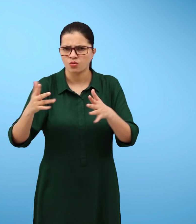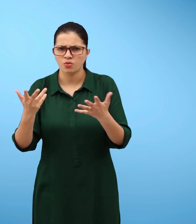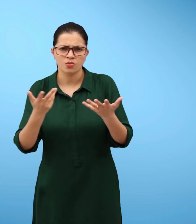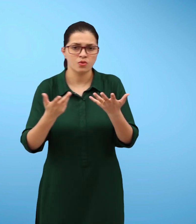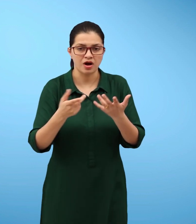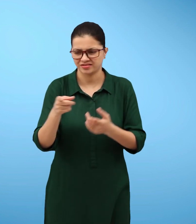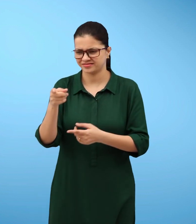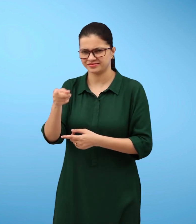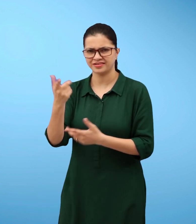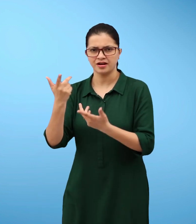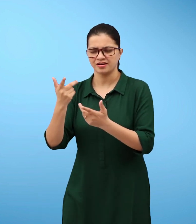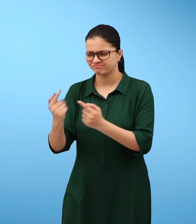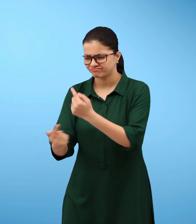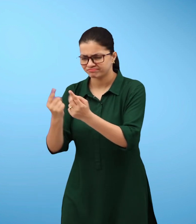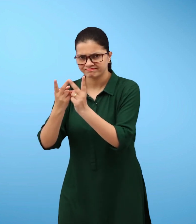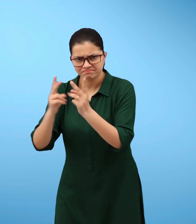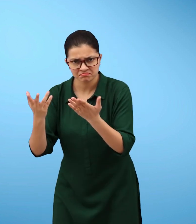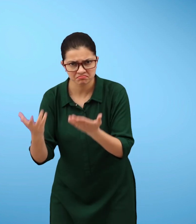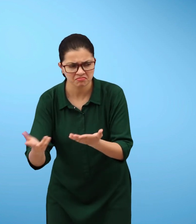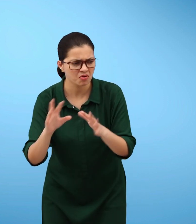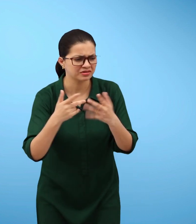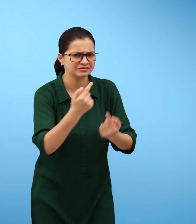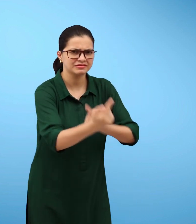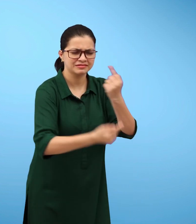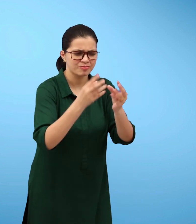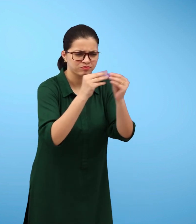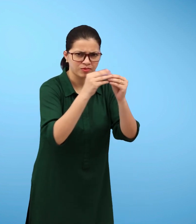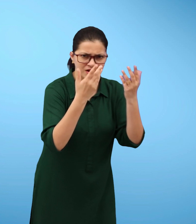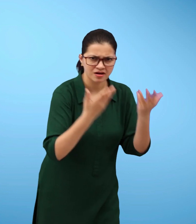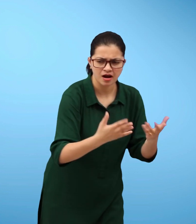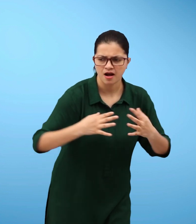He beat plant fibers, cloth, rope,